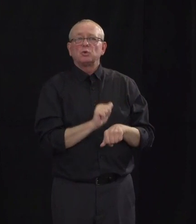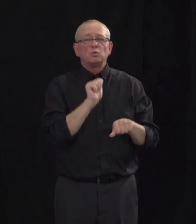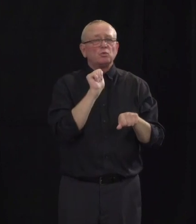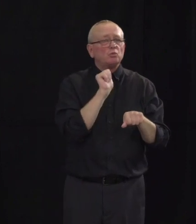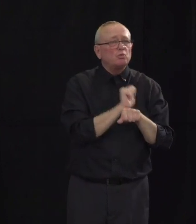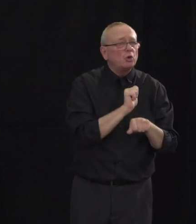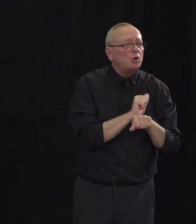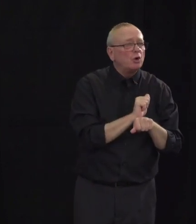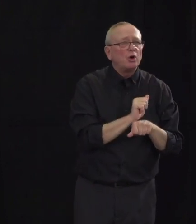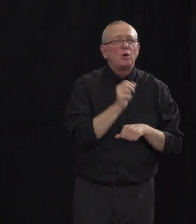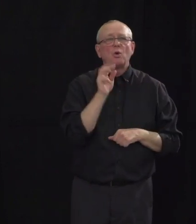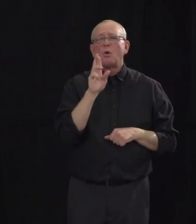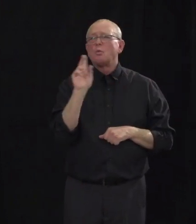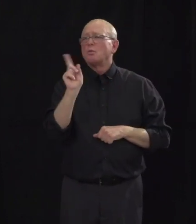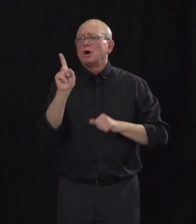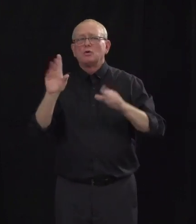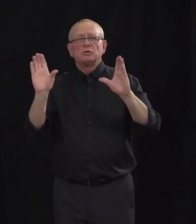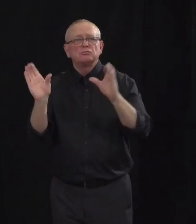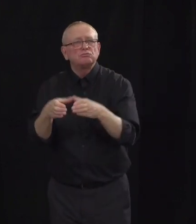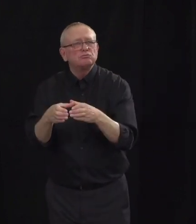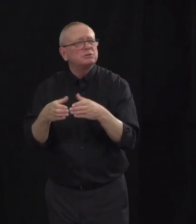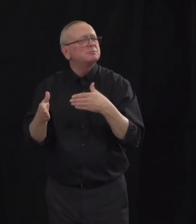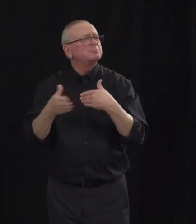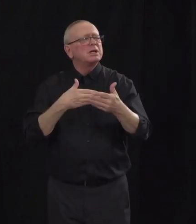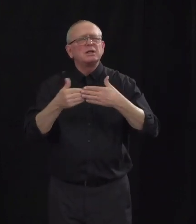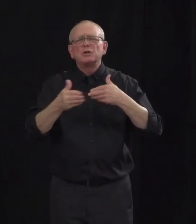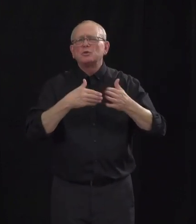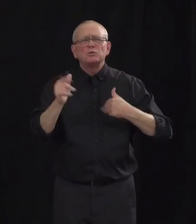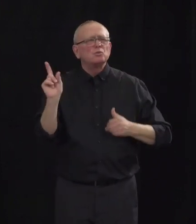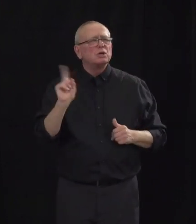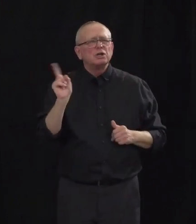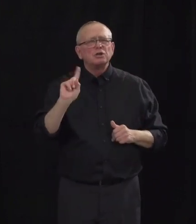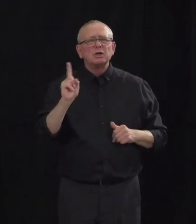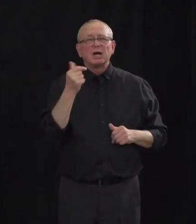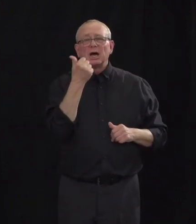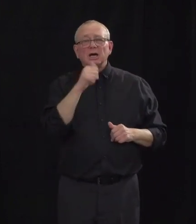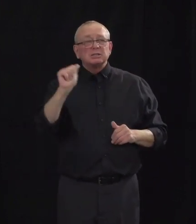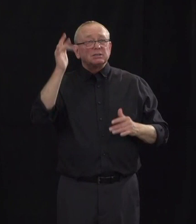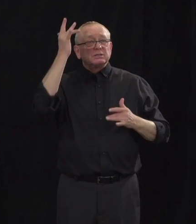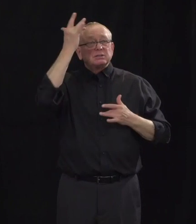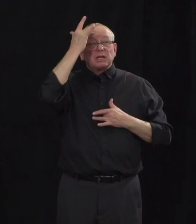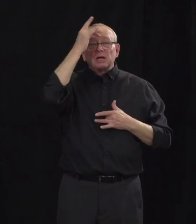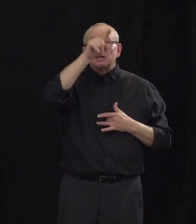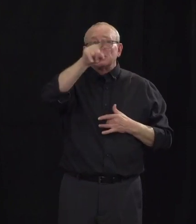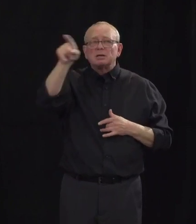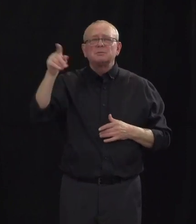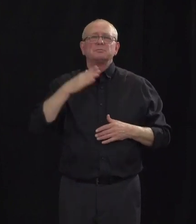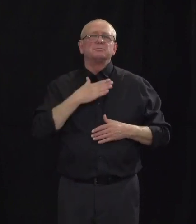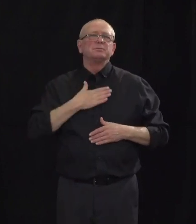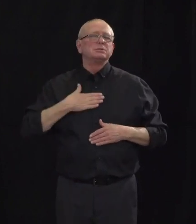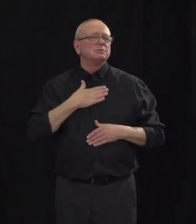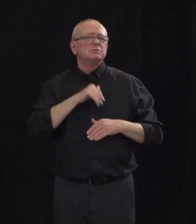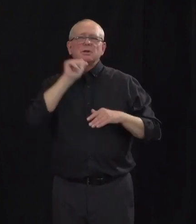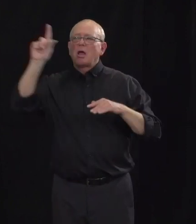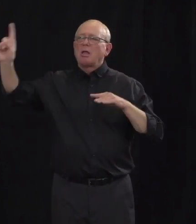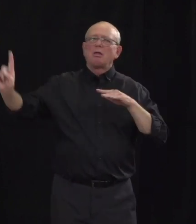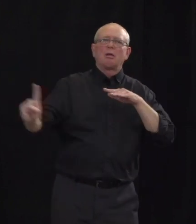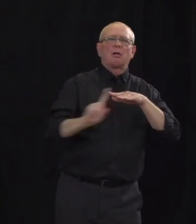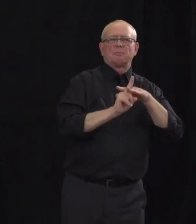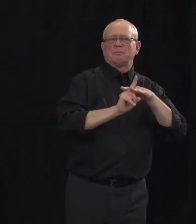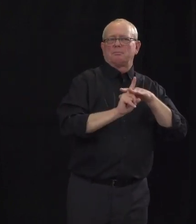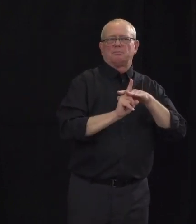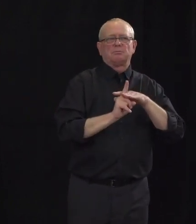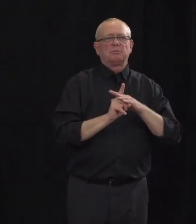steps to make sure that anyone who is ill does not attend. If you are feeling unwell, you must stay